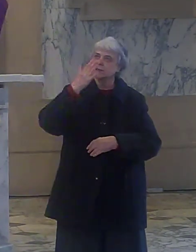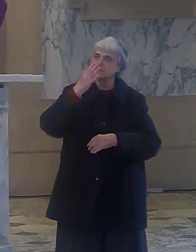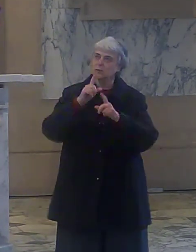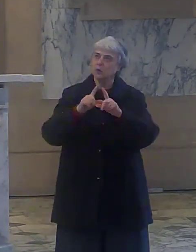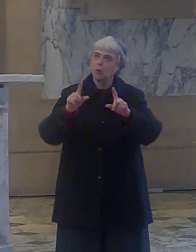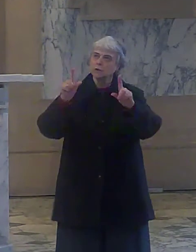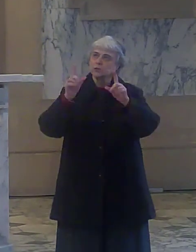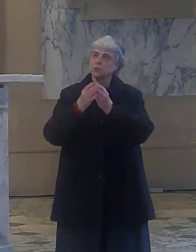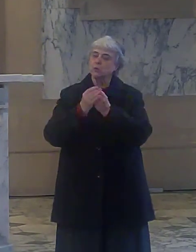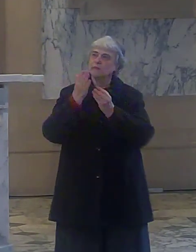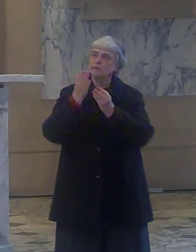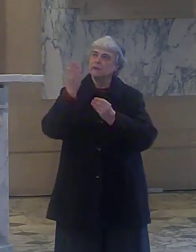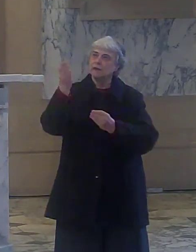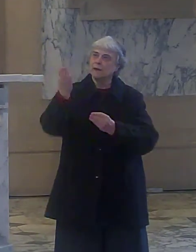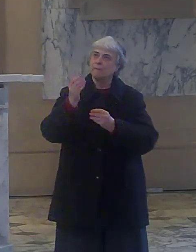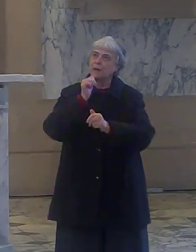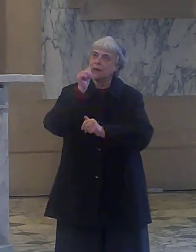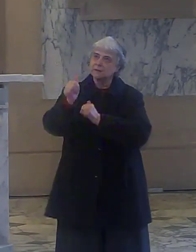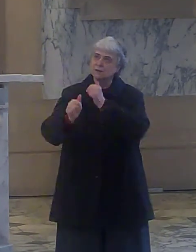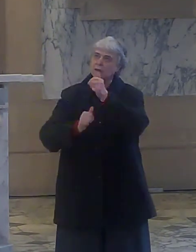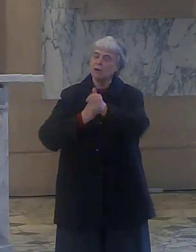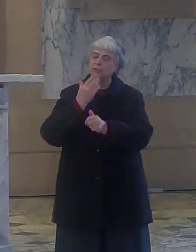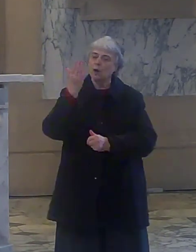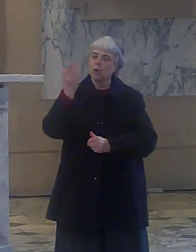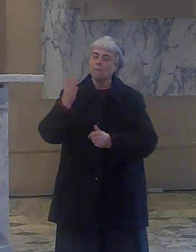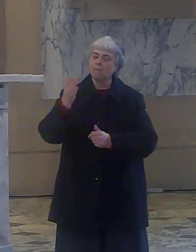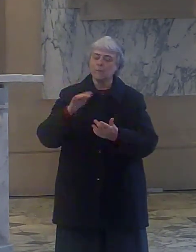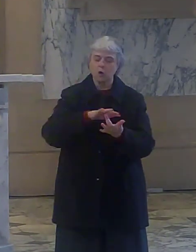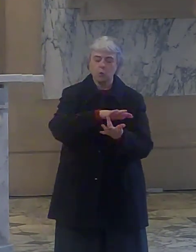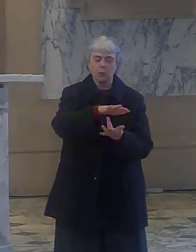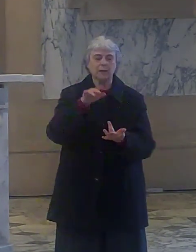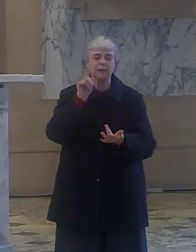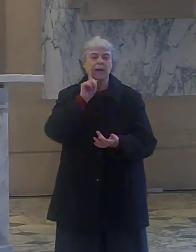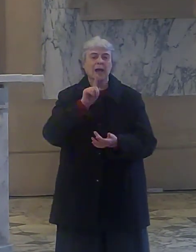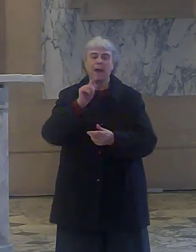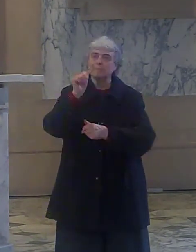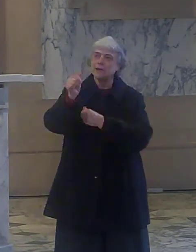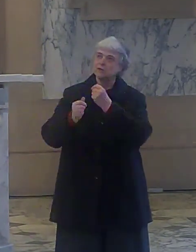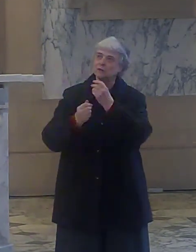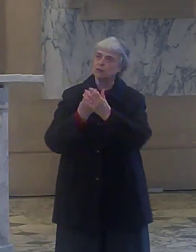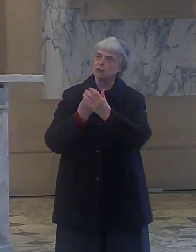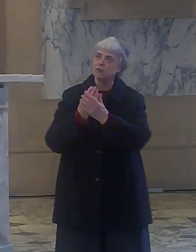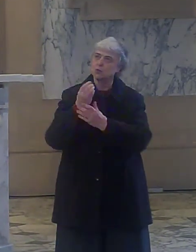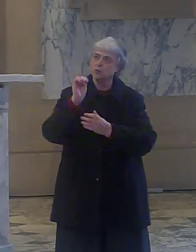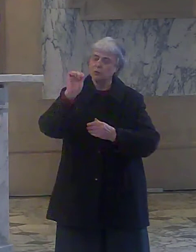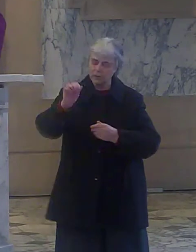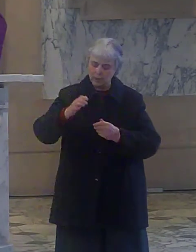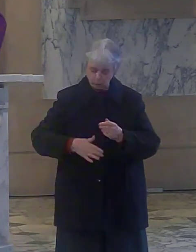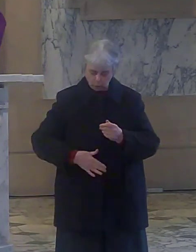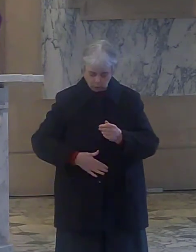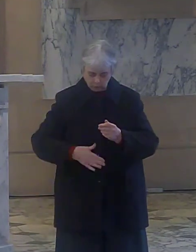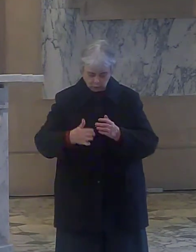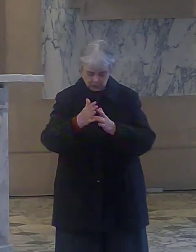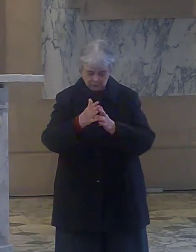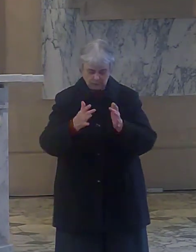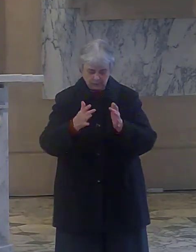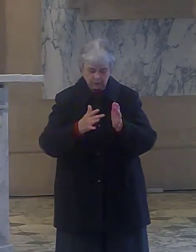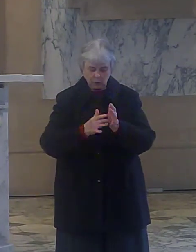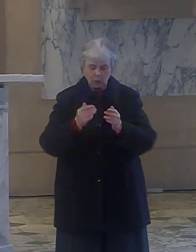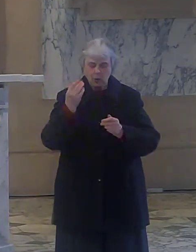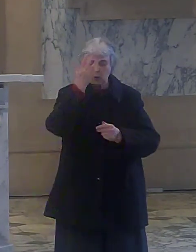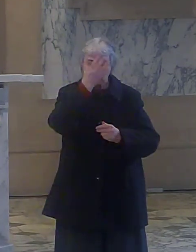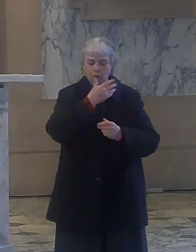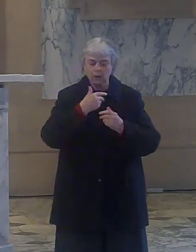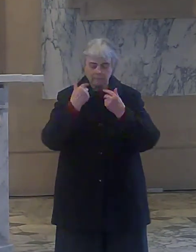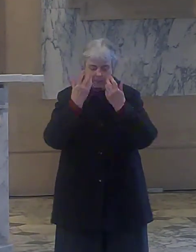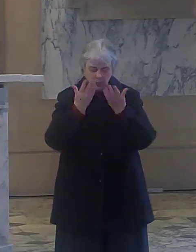the lord is with thee blessed art thou among women blessed is the fruit of thy womb jesus